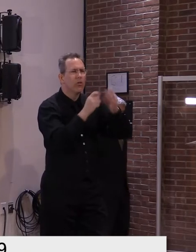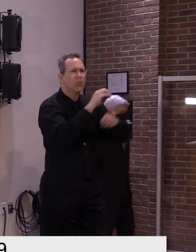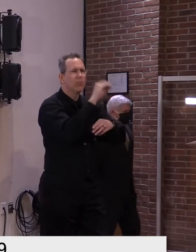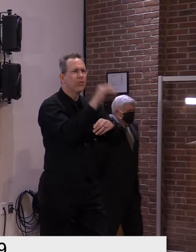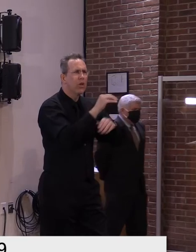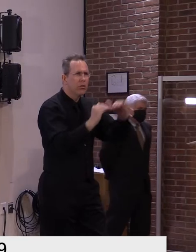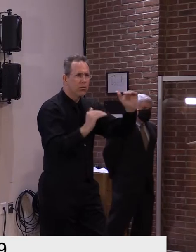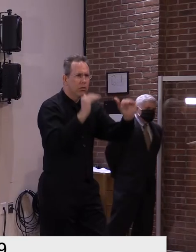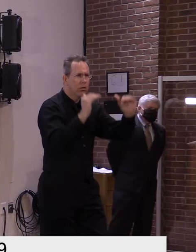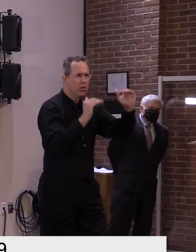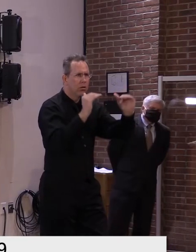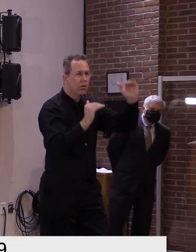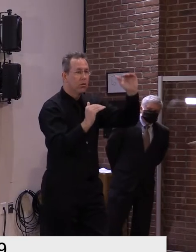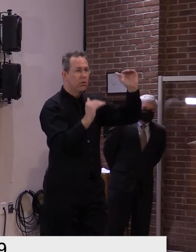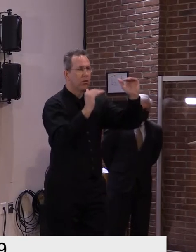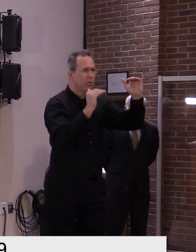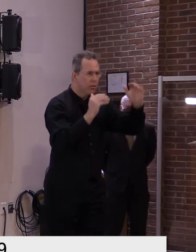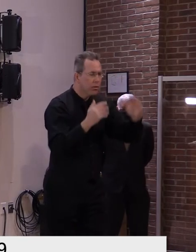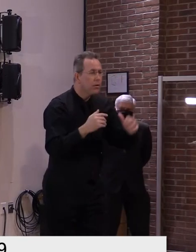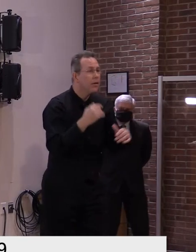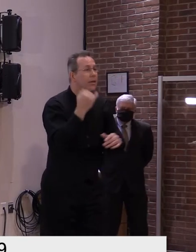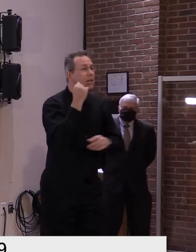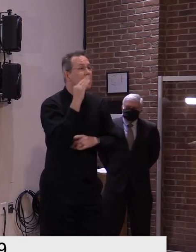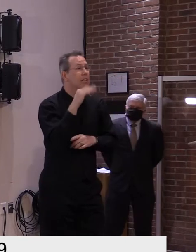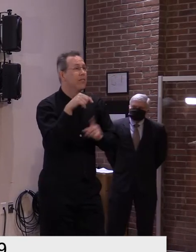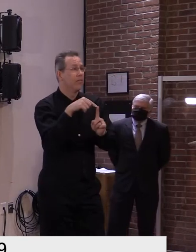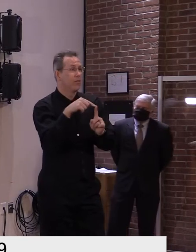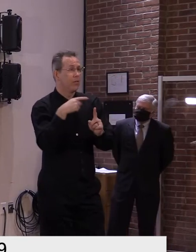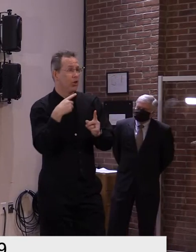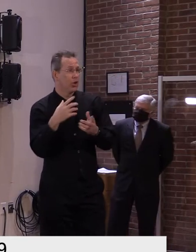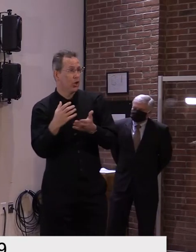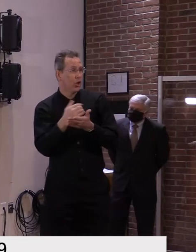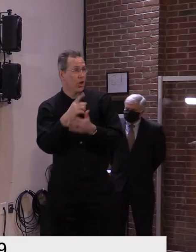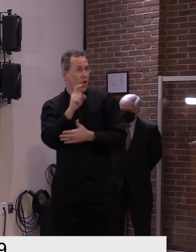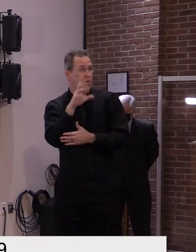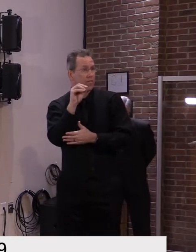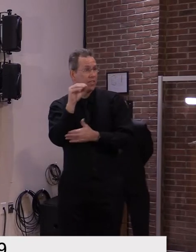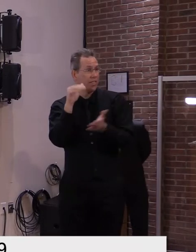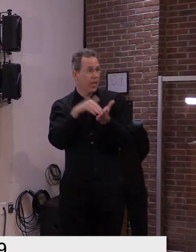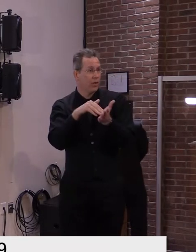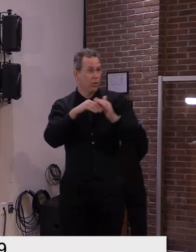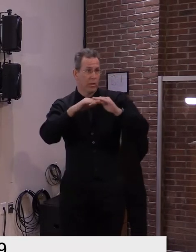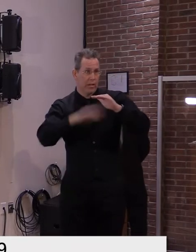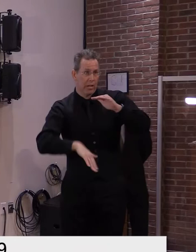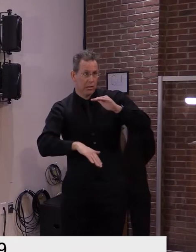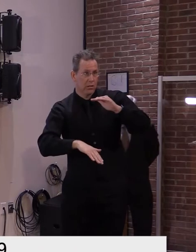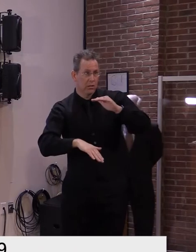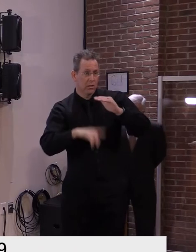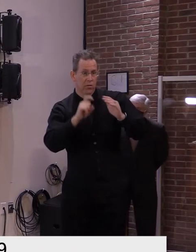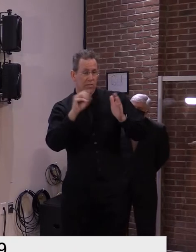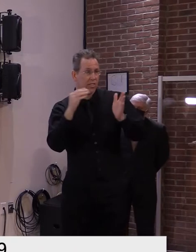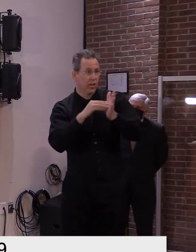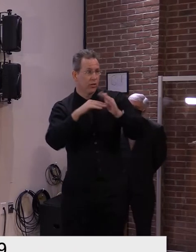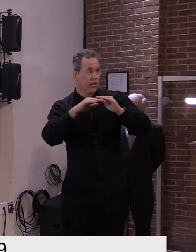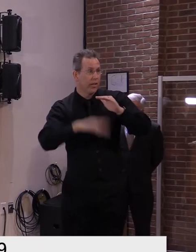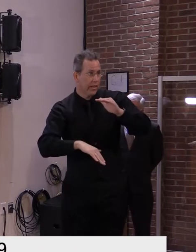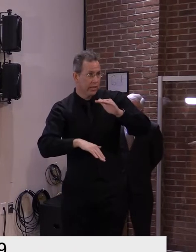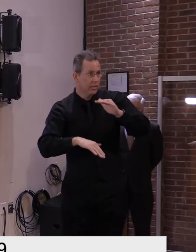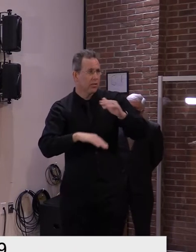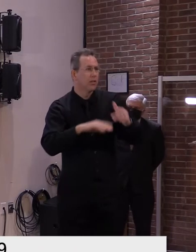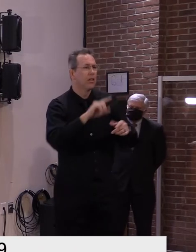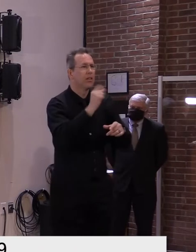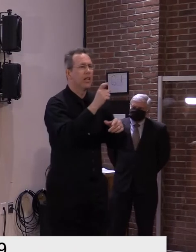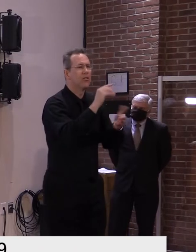under $150,000 of adjusted gross income is not included in AGI as it flows through to Vermont. As the Governor